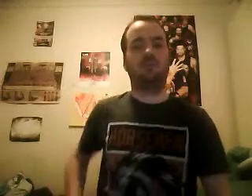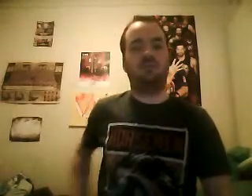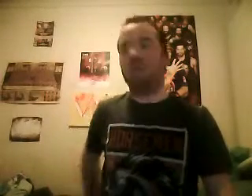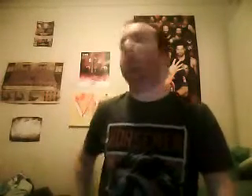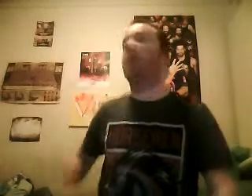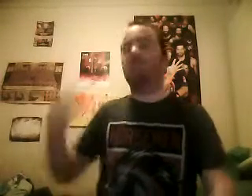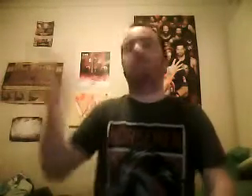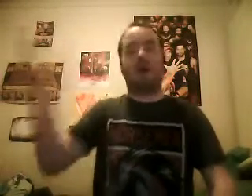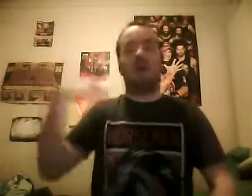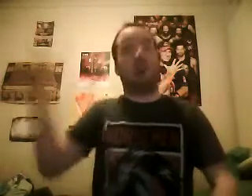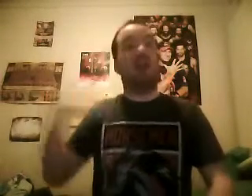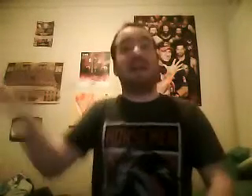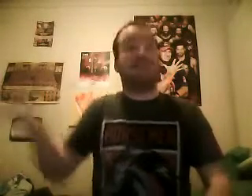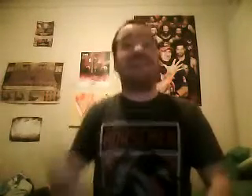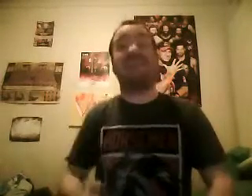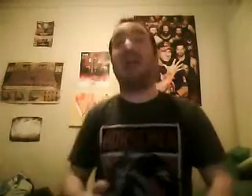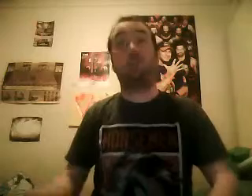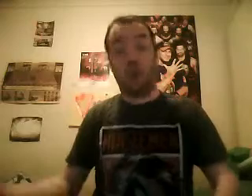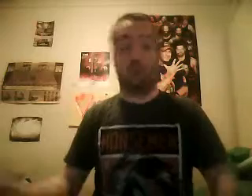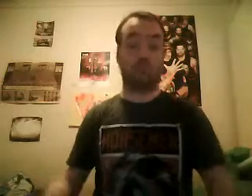So you people know, Elias is a joke.